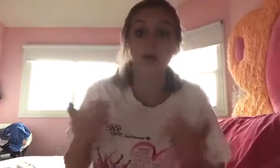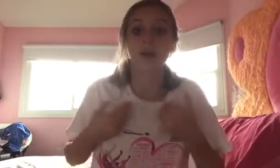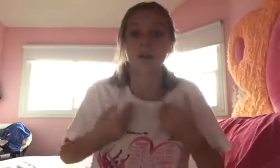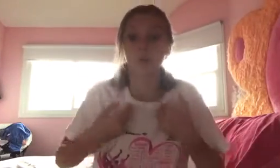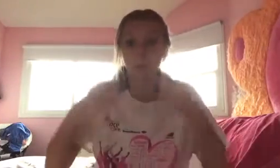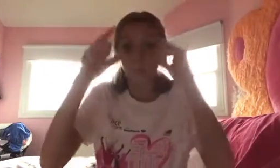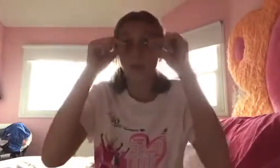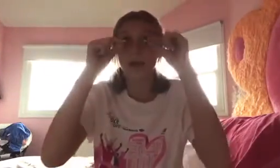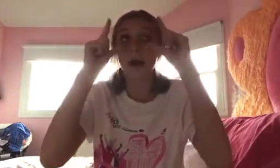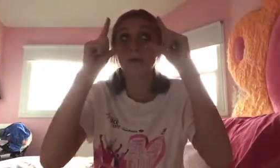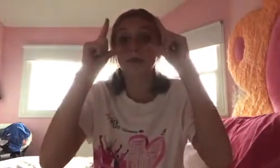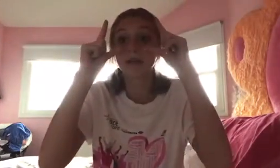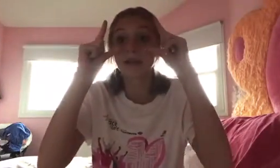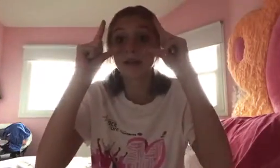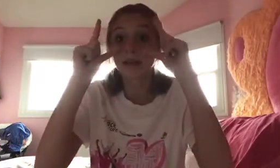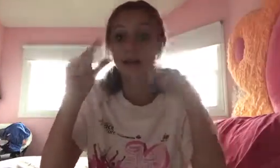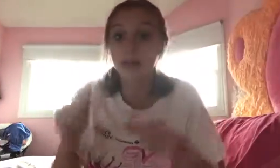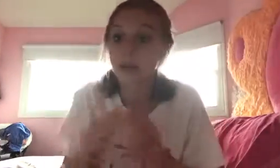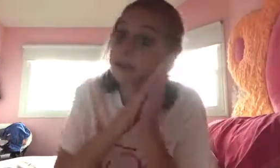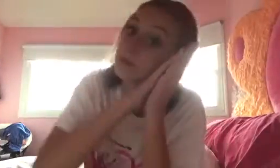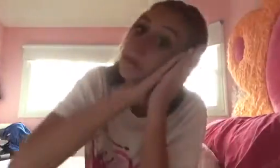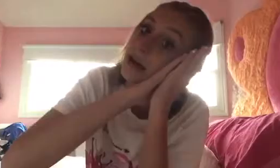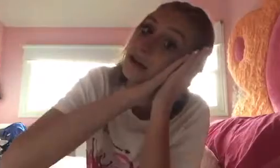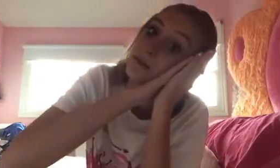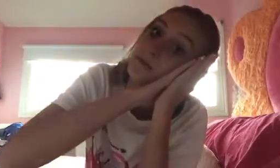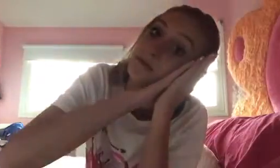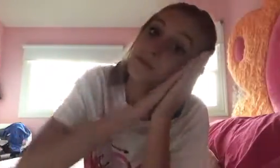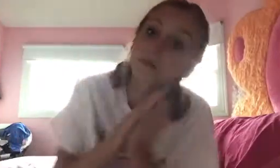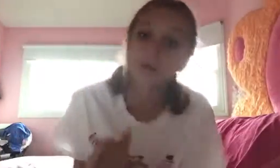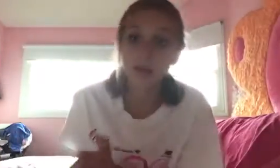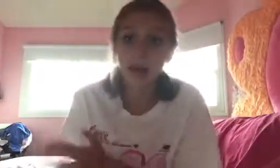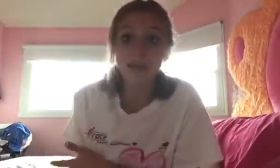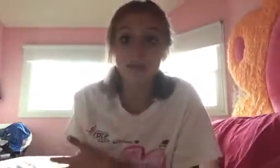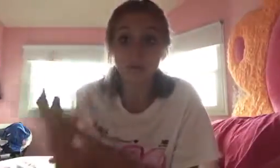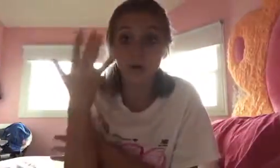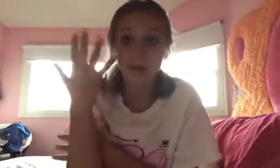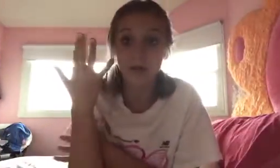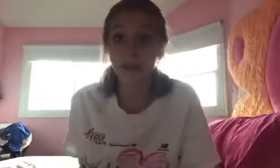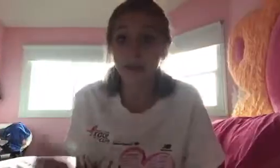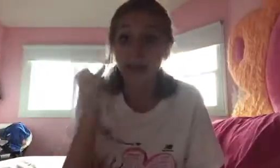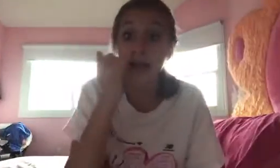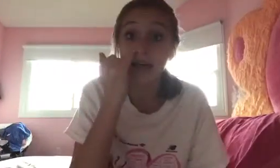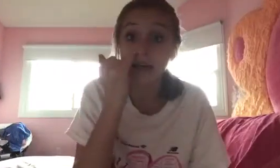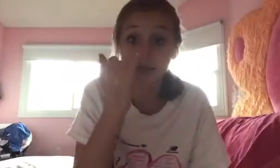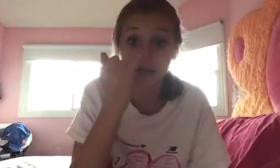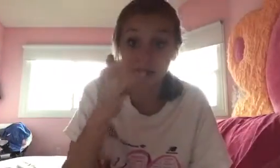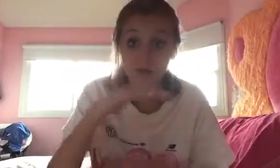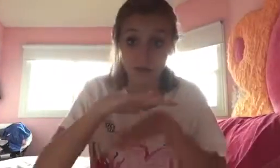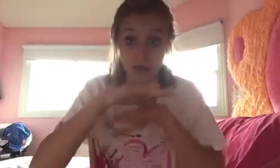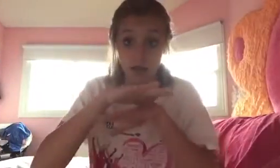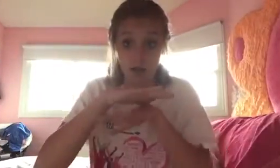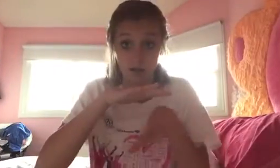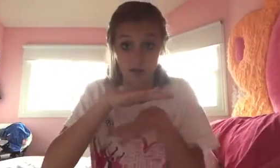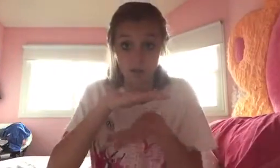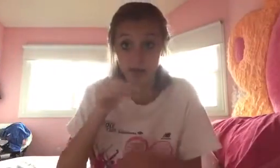gonna wake up in his bed. In the morning. And if you're under him,